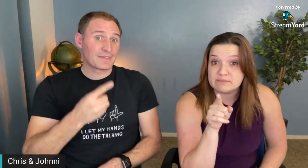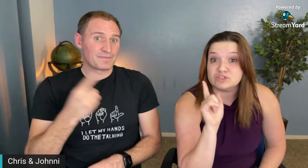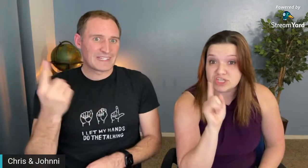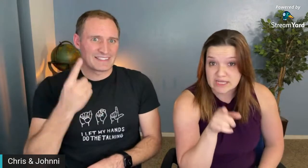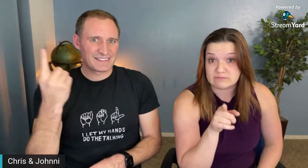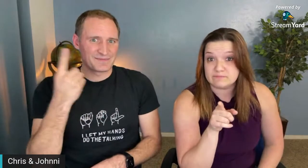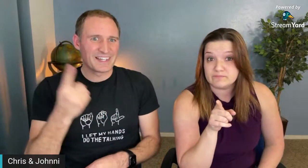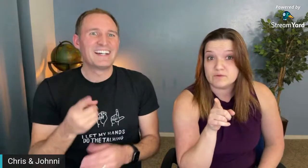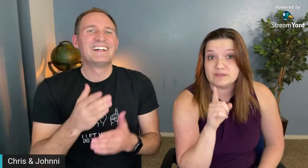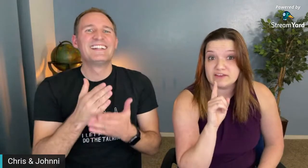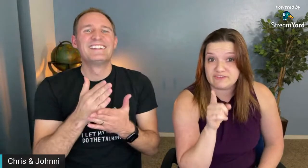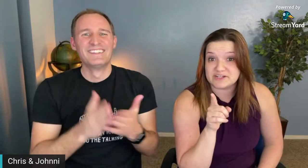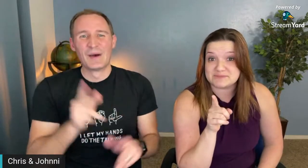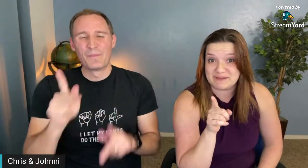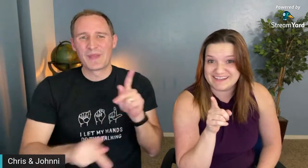people cheat when they fingerspell.